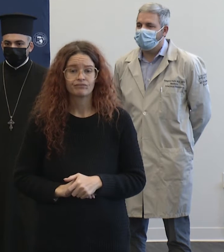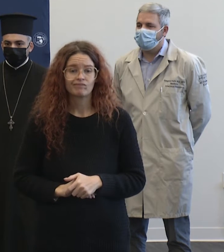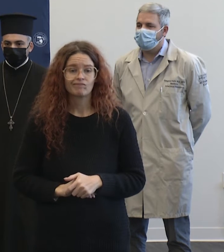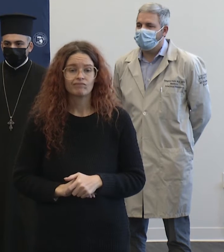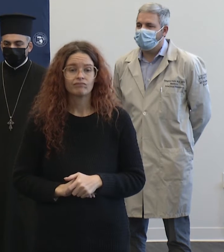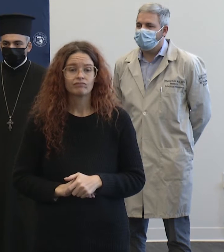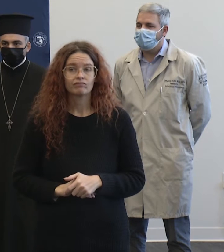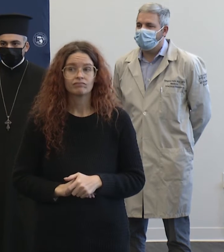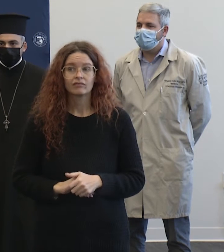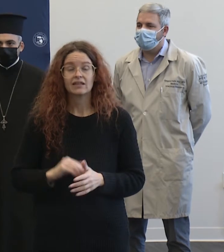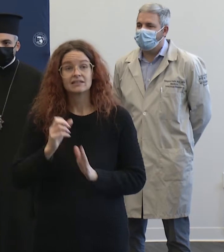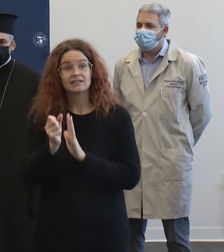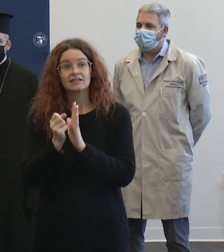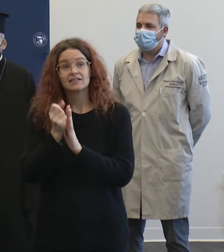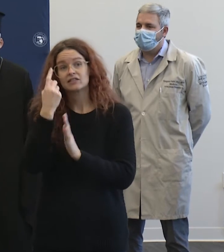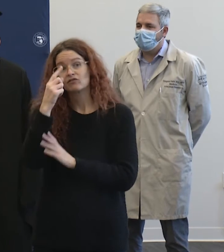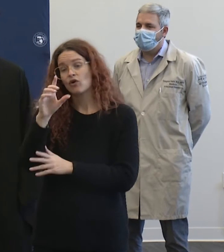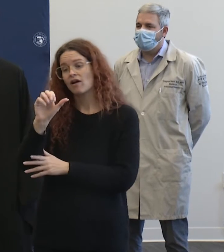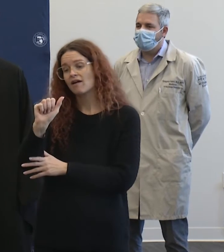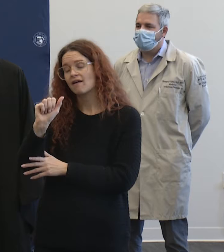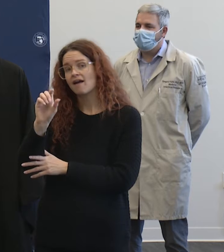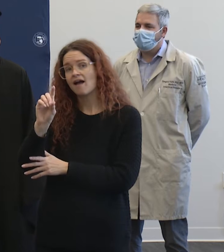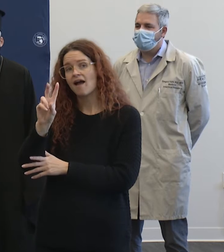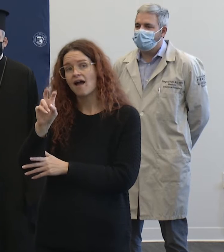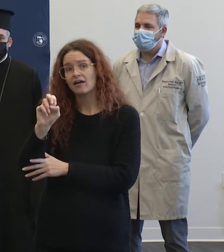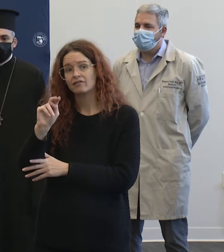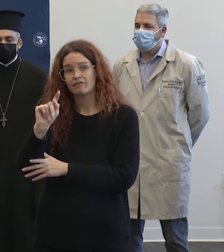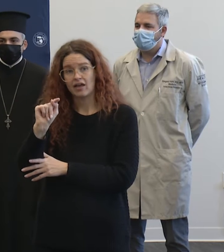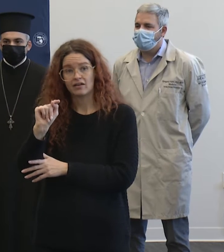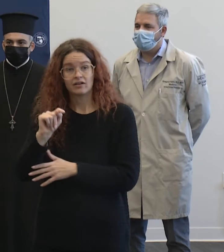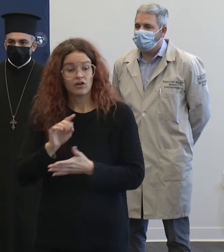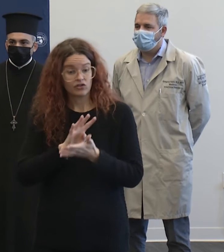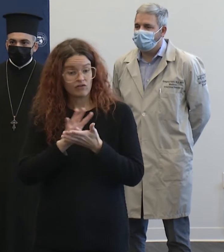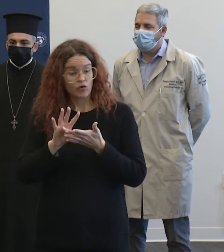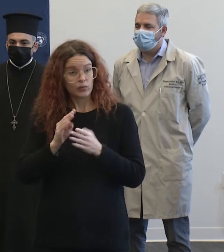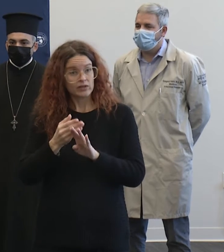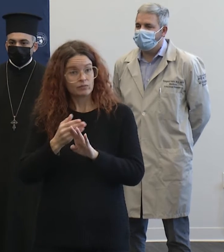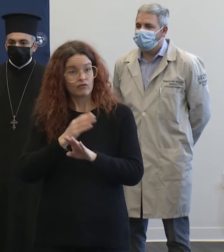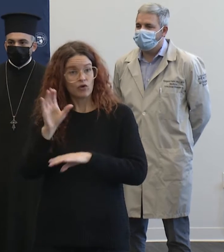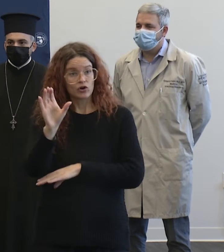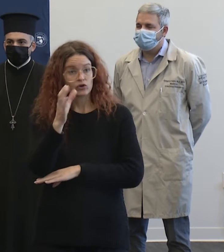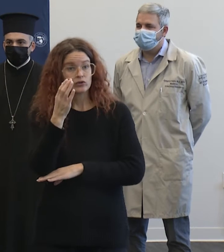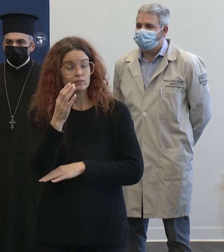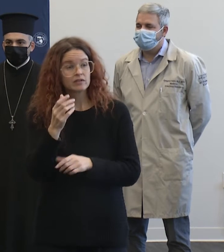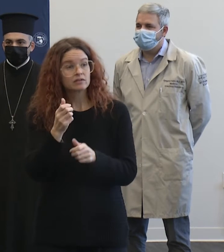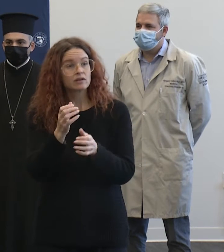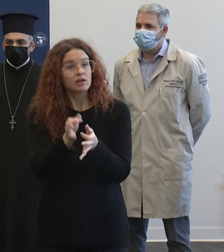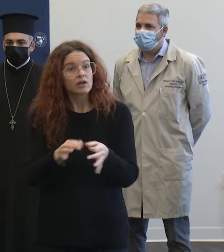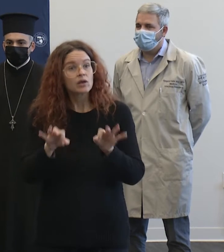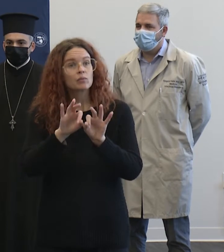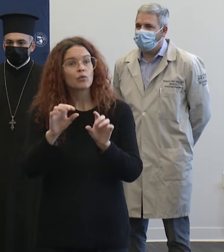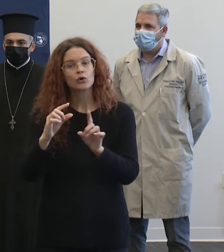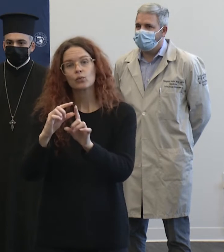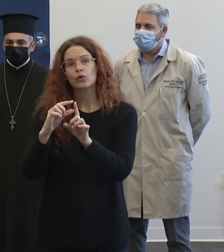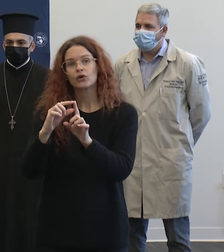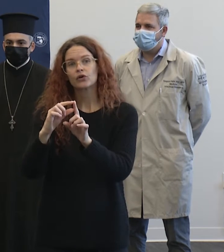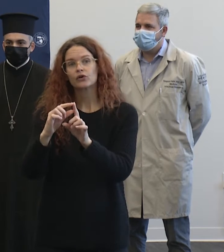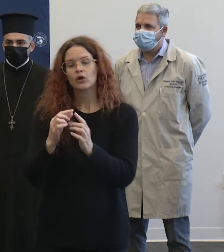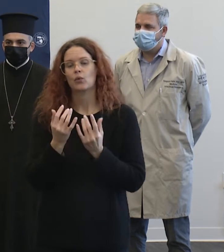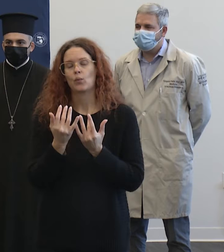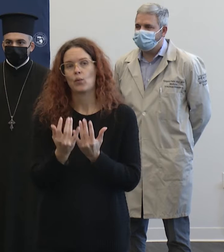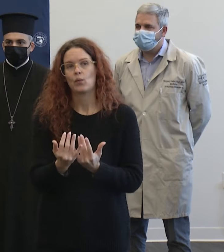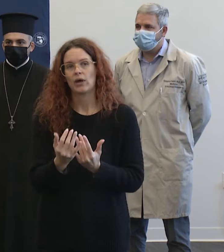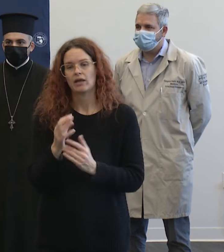We are in the season of Advent, and in these 4 weeks before Christmas, the key word is often